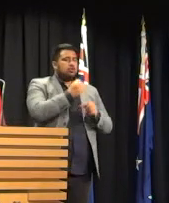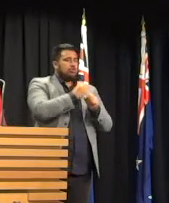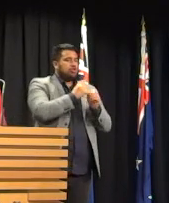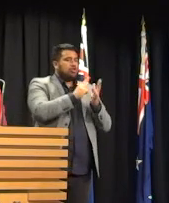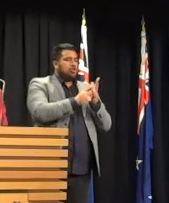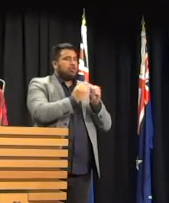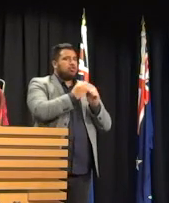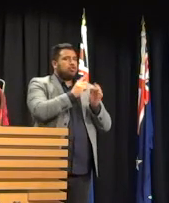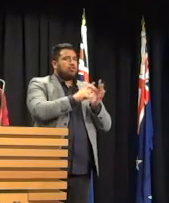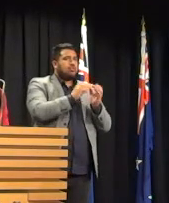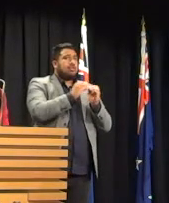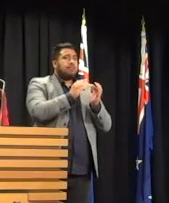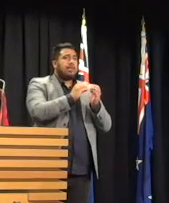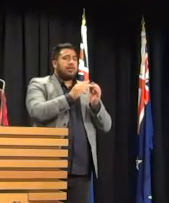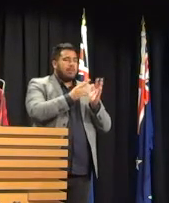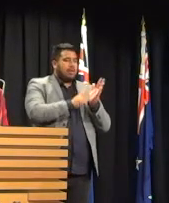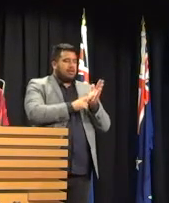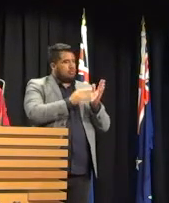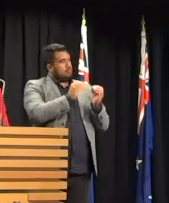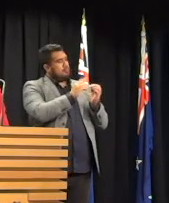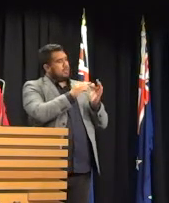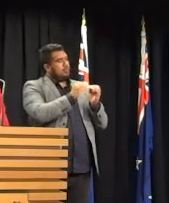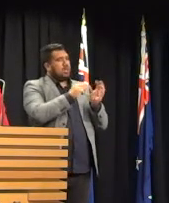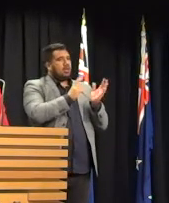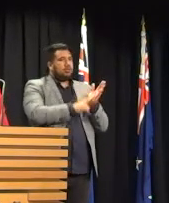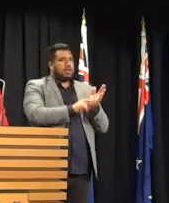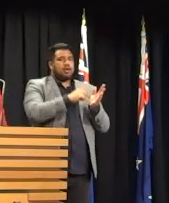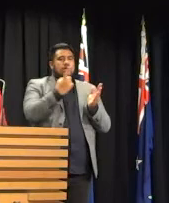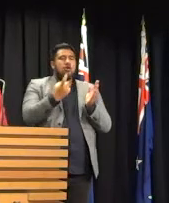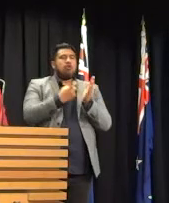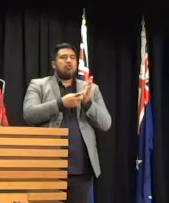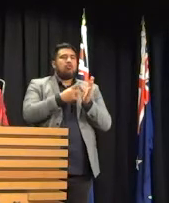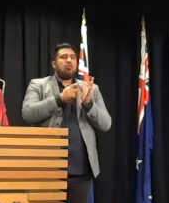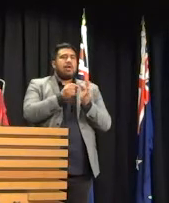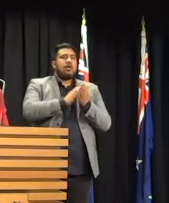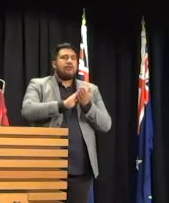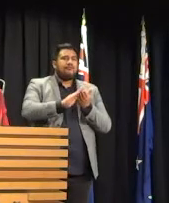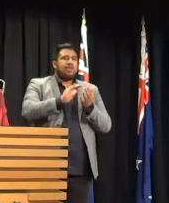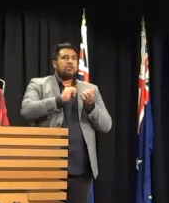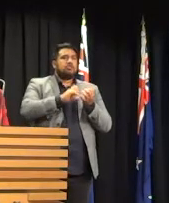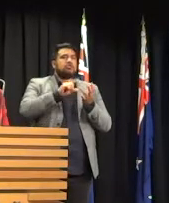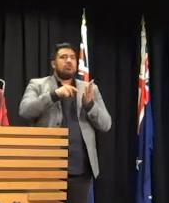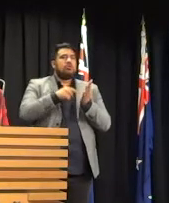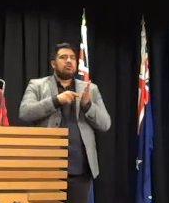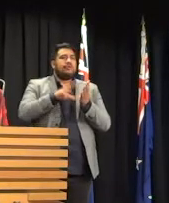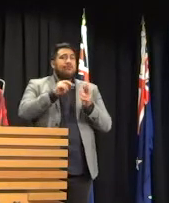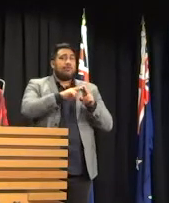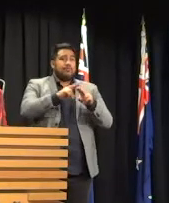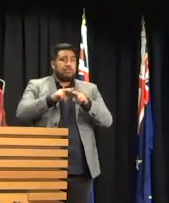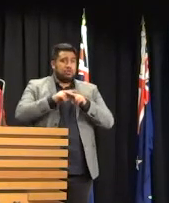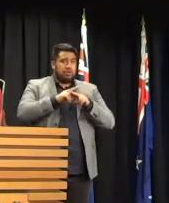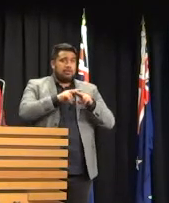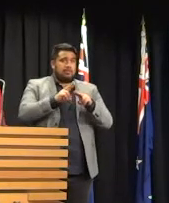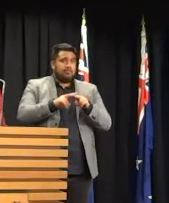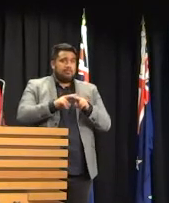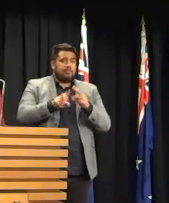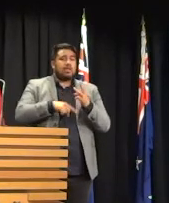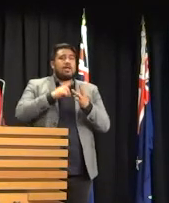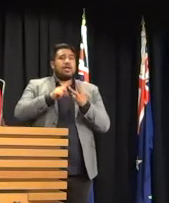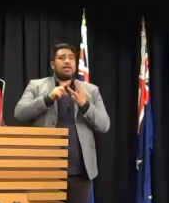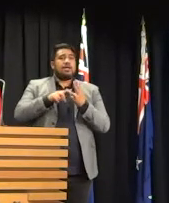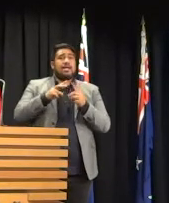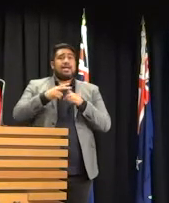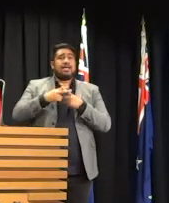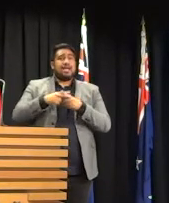George Beban and leading aircraftman Ralph Scott from Fiji, and Royal New Zealand Navy Engineering Mechanic